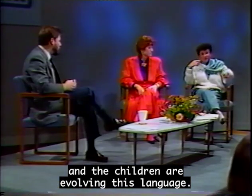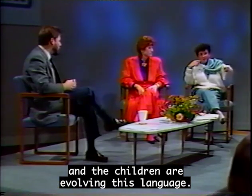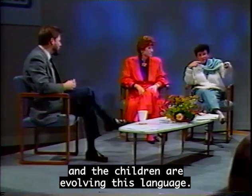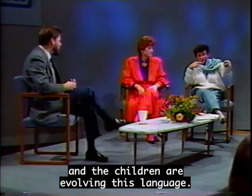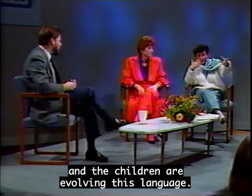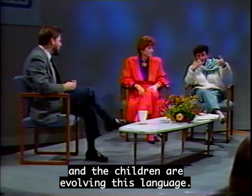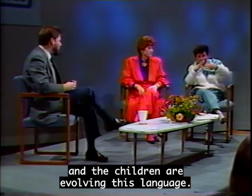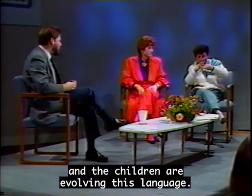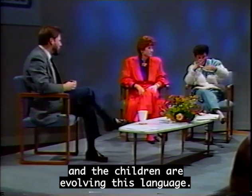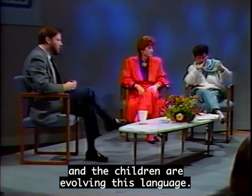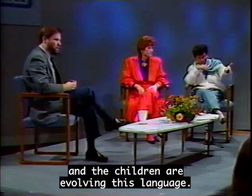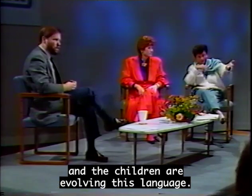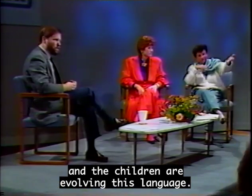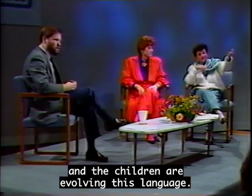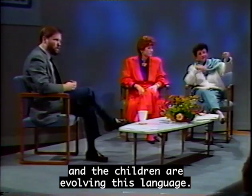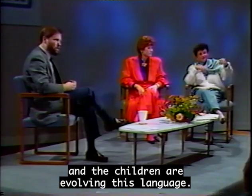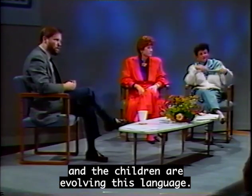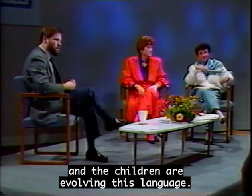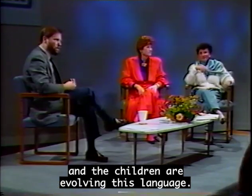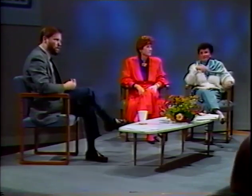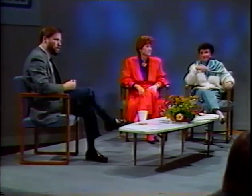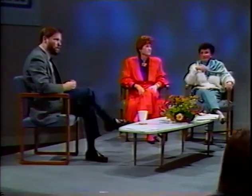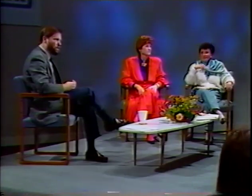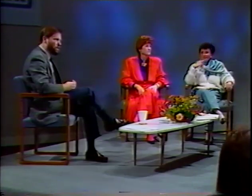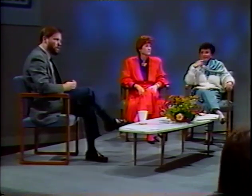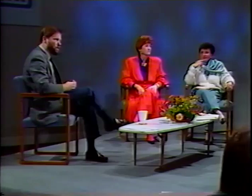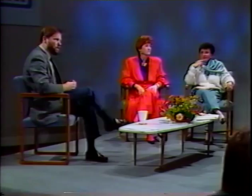are evolving this language.